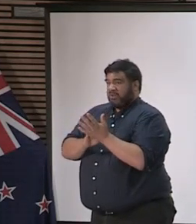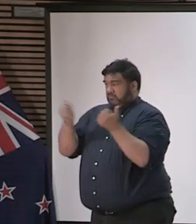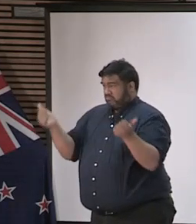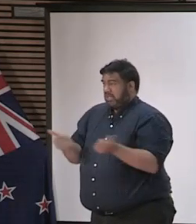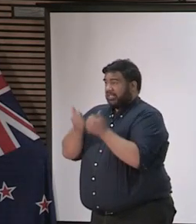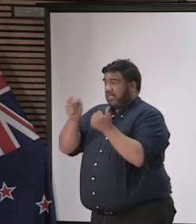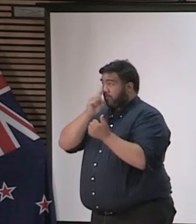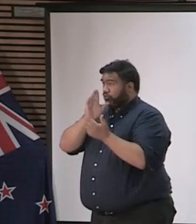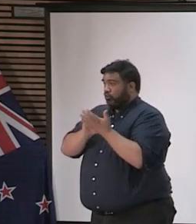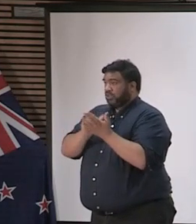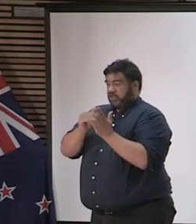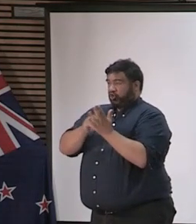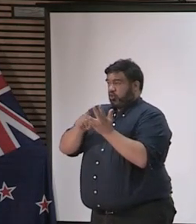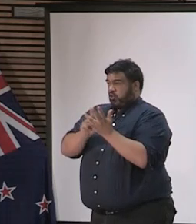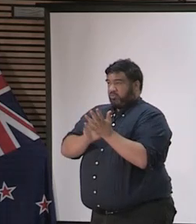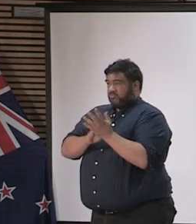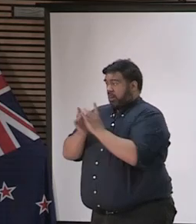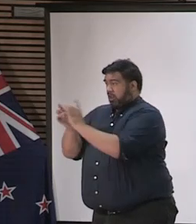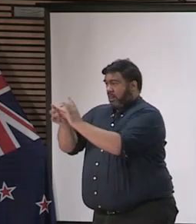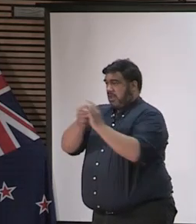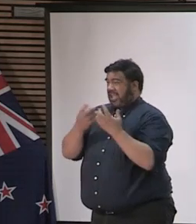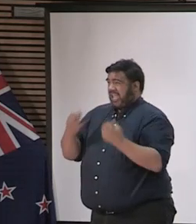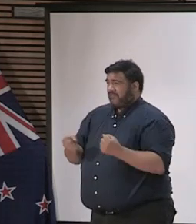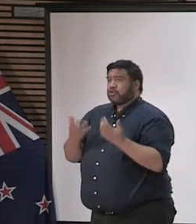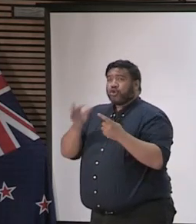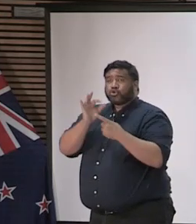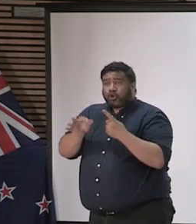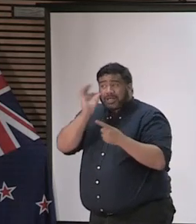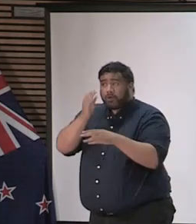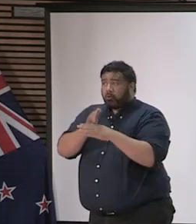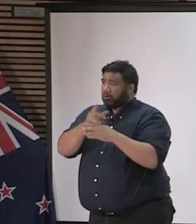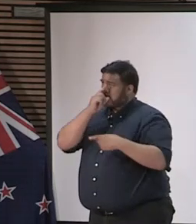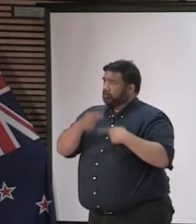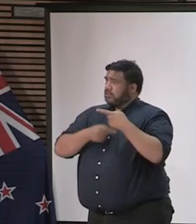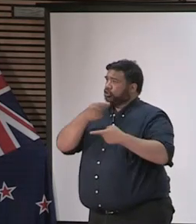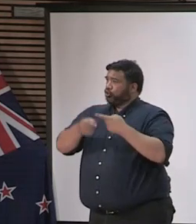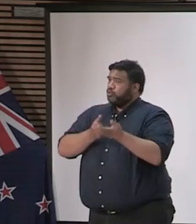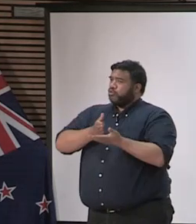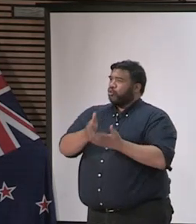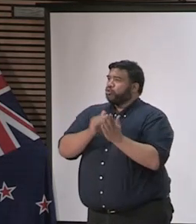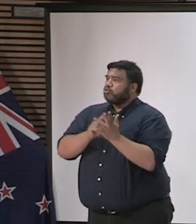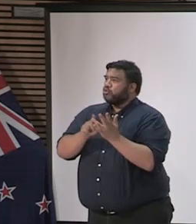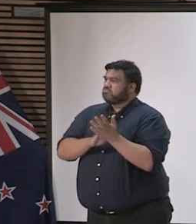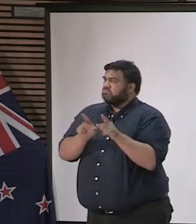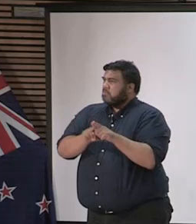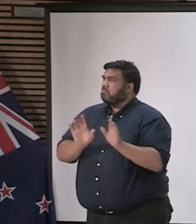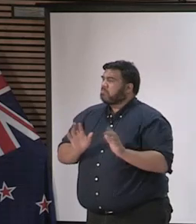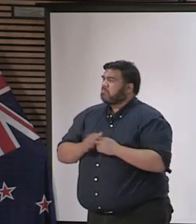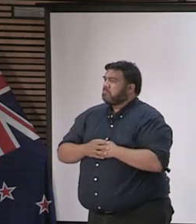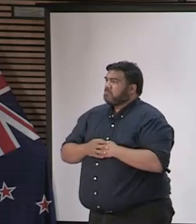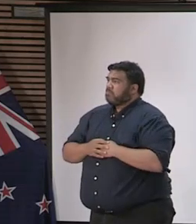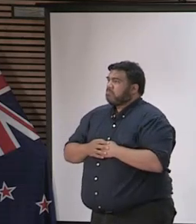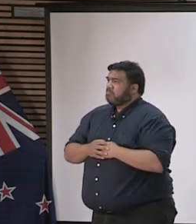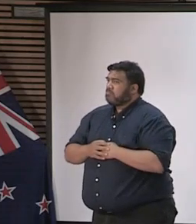virtually Zooming all over the country, and there's no harm in select committees continuing to do that as well. So I think that there's a judgment